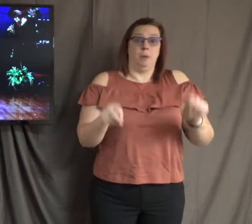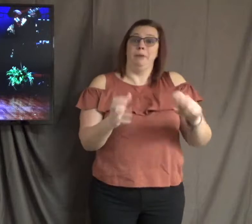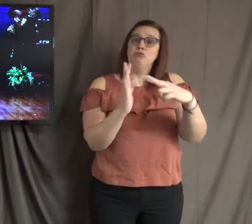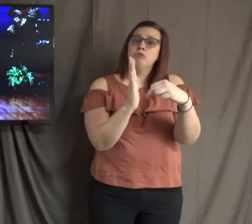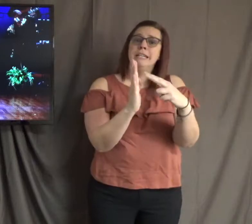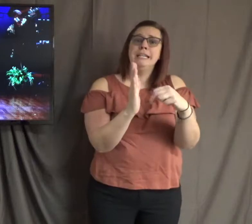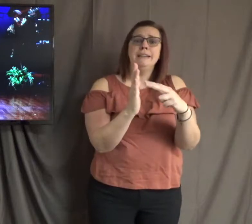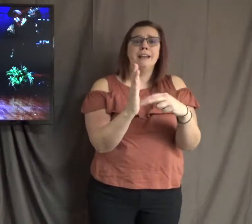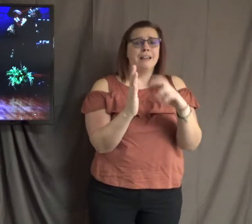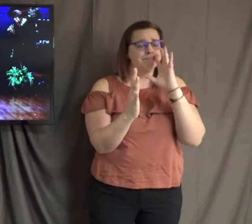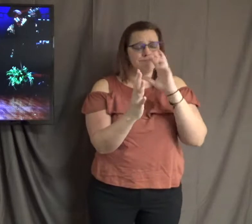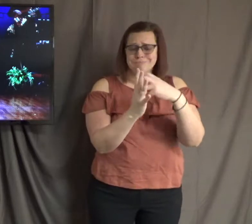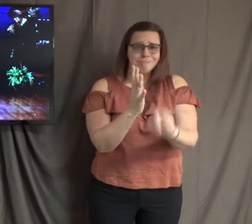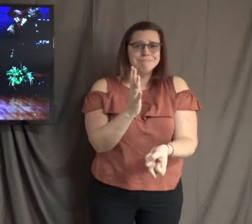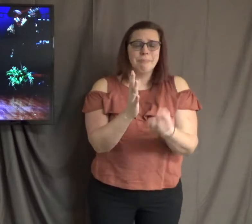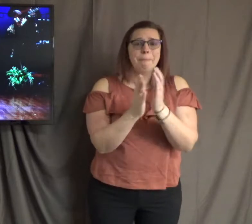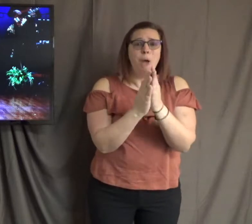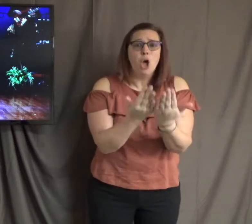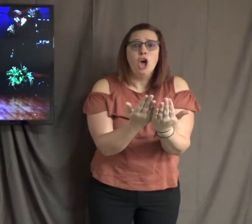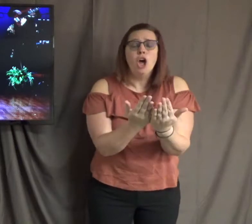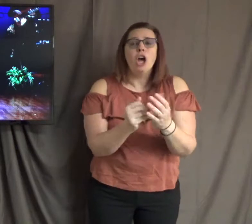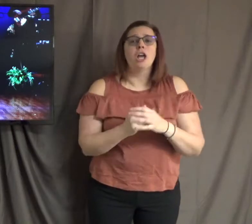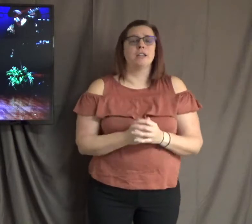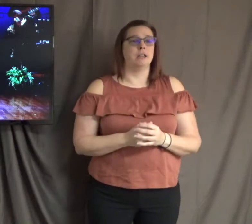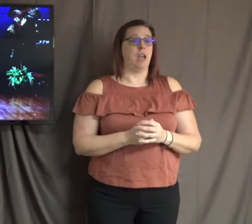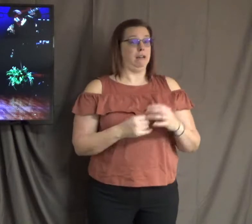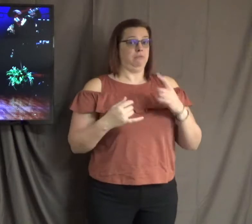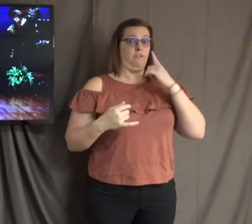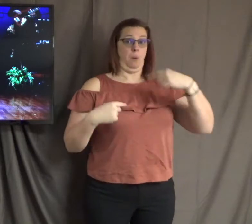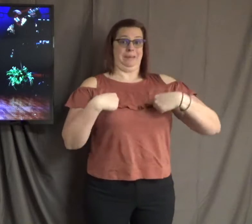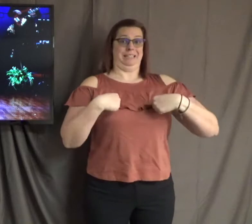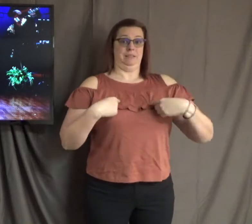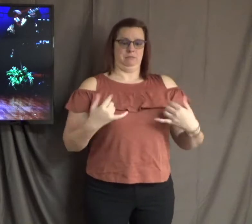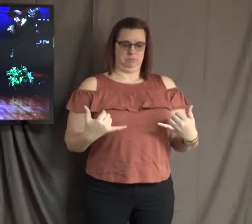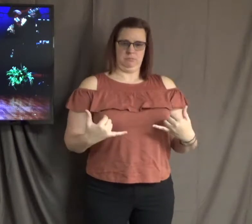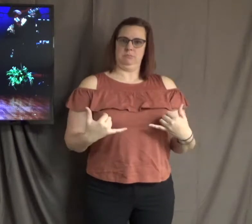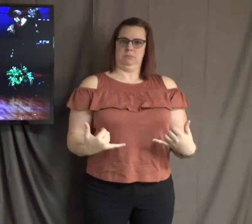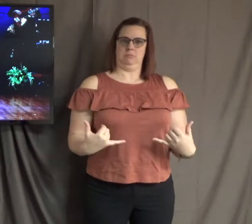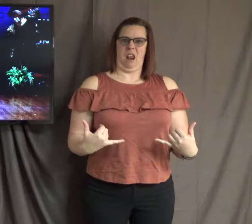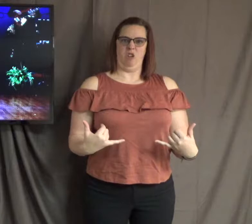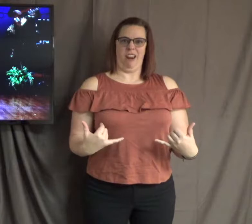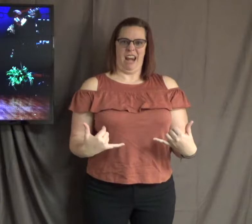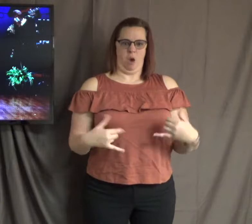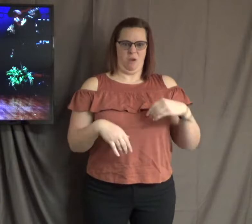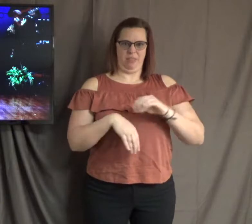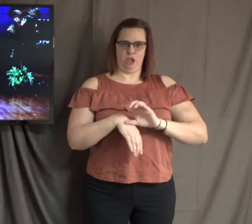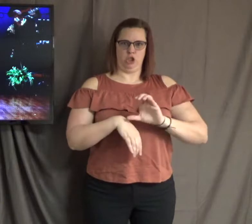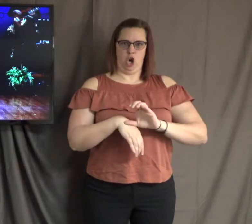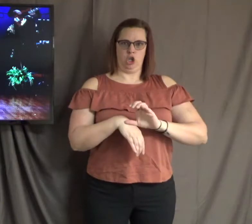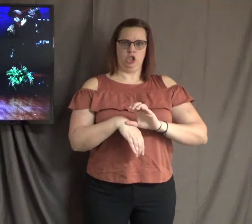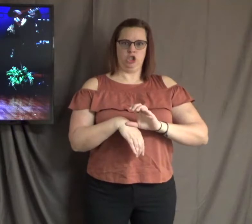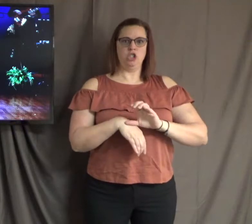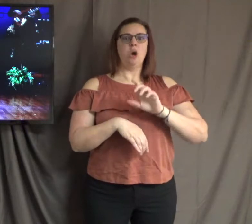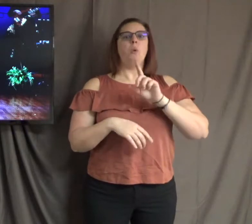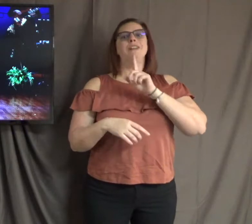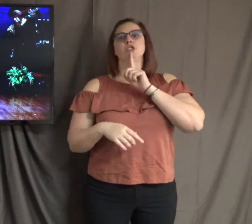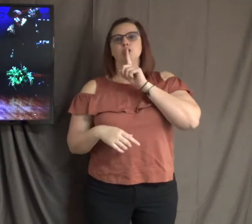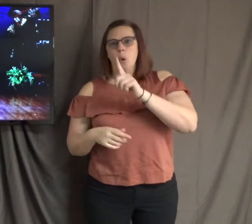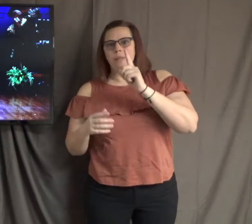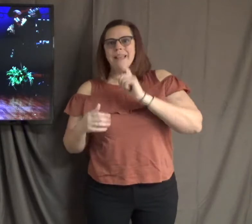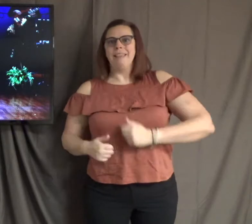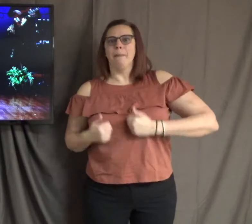for me, it's being right here, right now at Mile High Church. There's something when surely the presence comes in and we move into